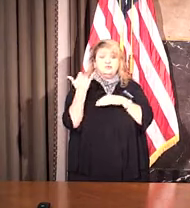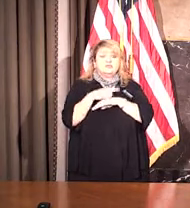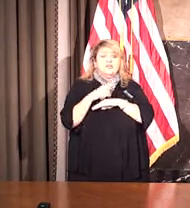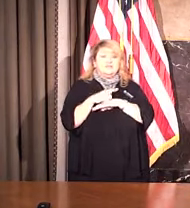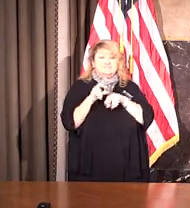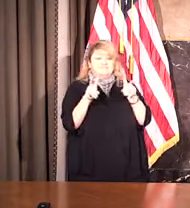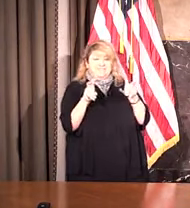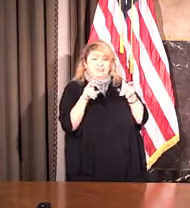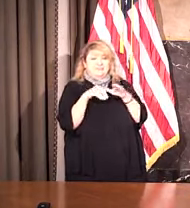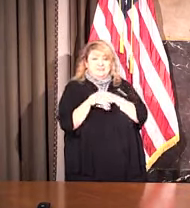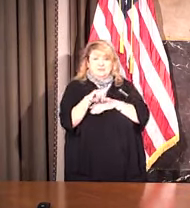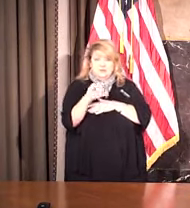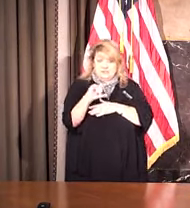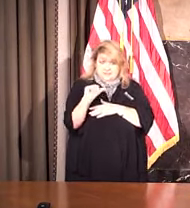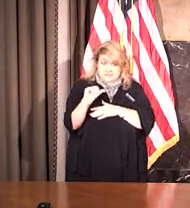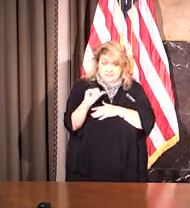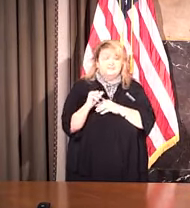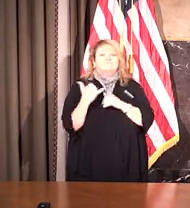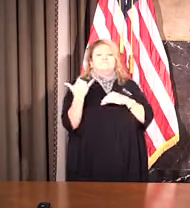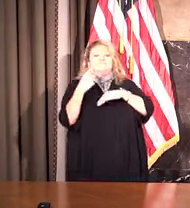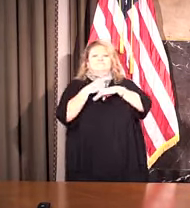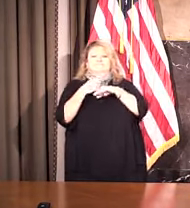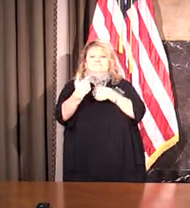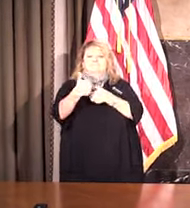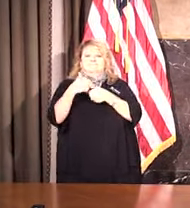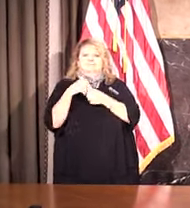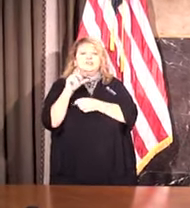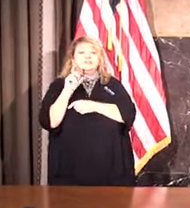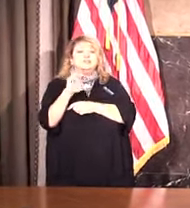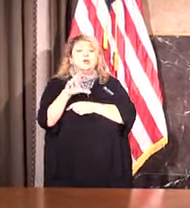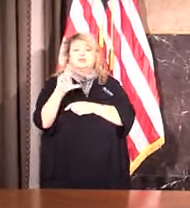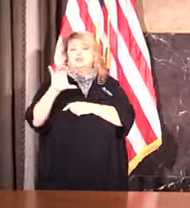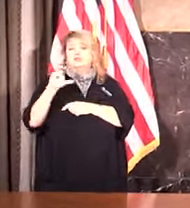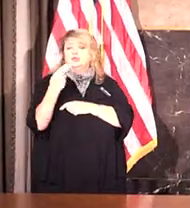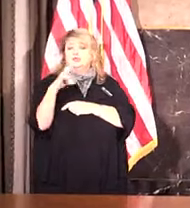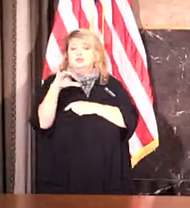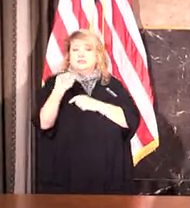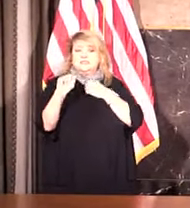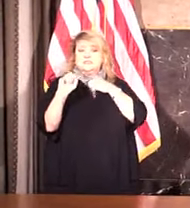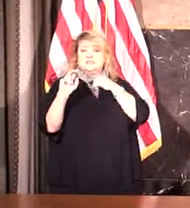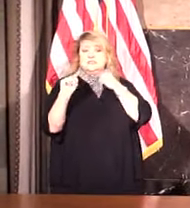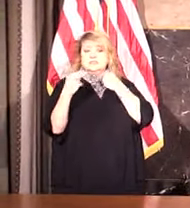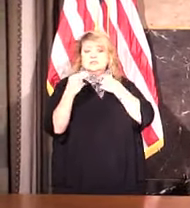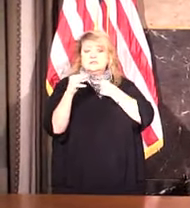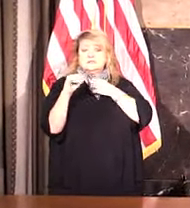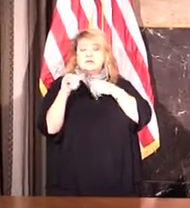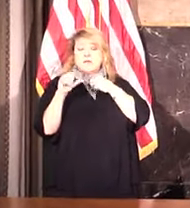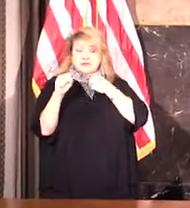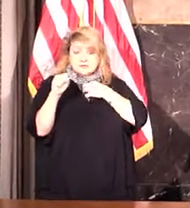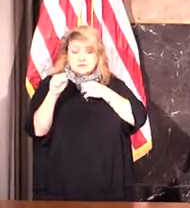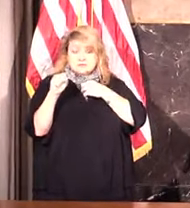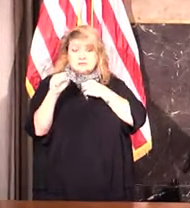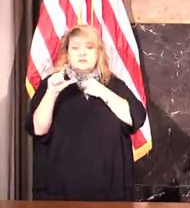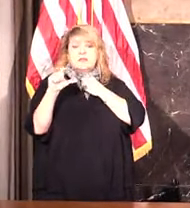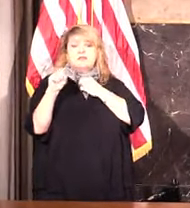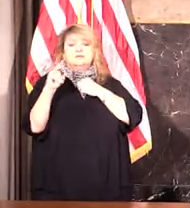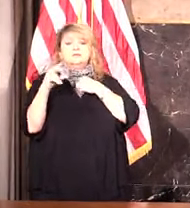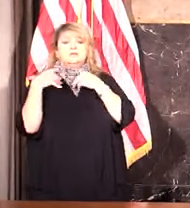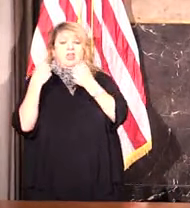in Louisiana. Today I'm joined by Dr. Chris Thomas of LSU Health. He's the doctor at Our Lady of the Lake here in Baton